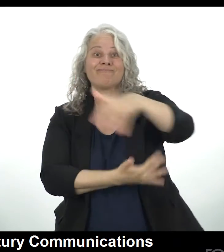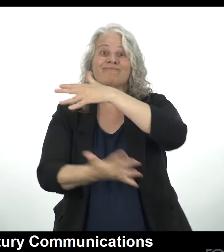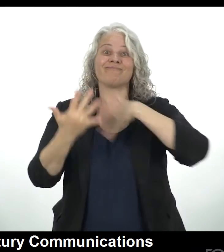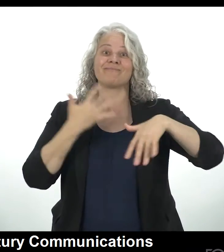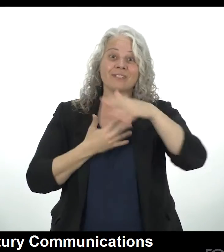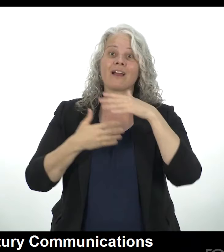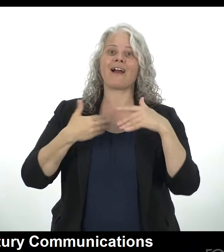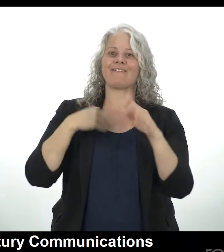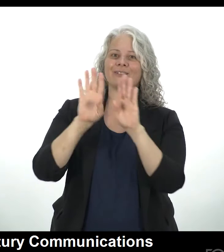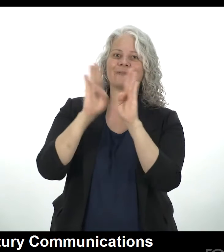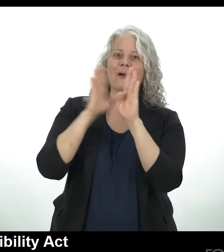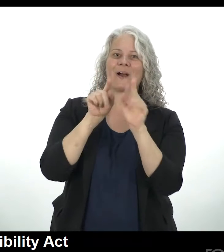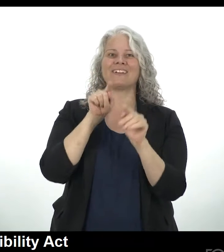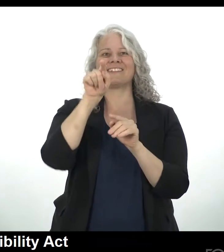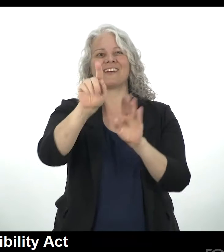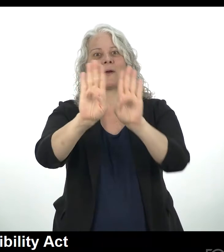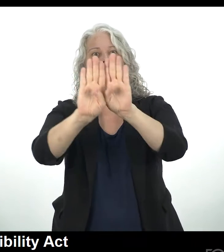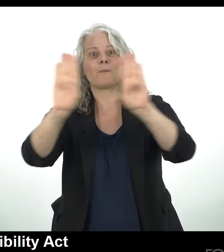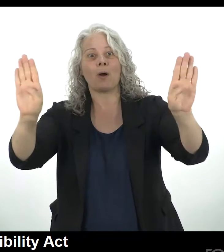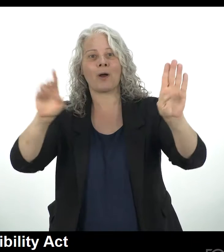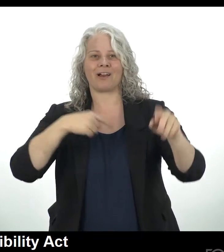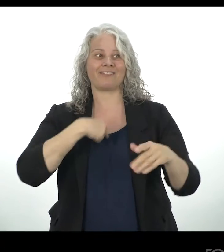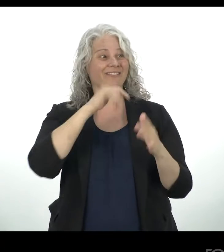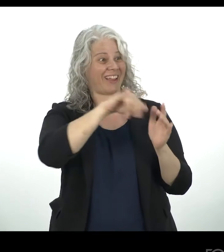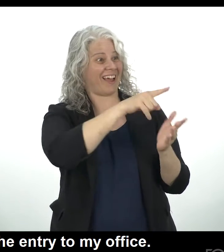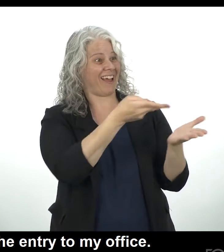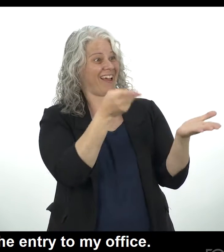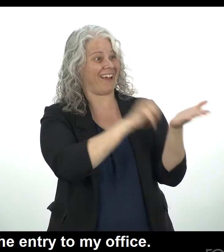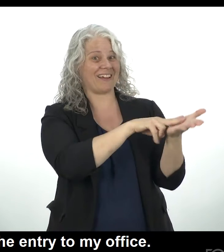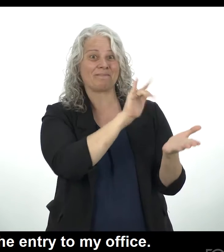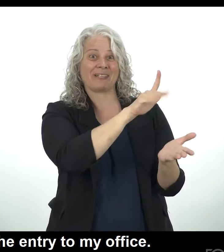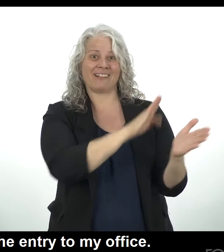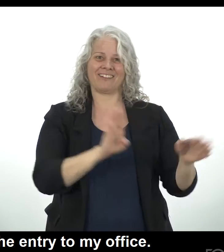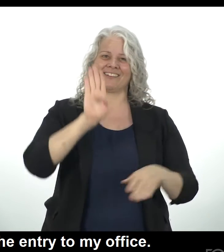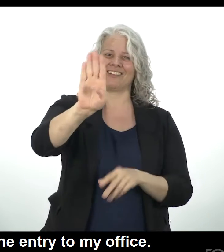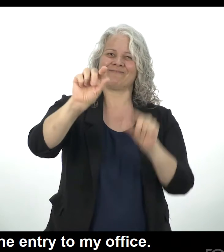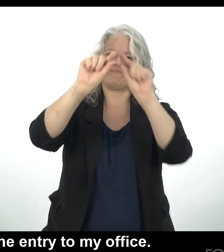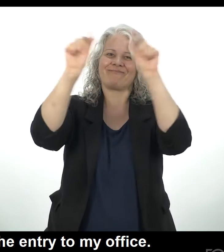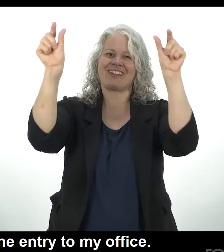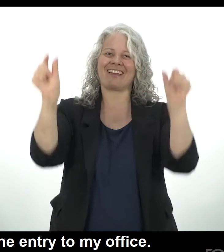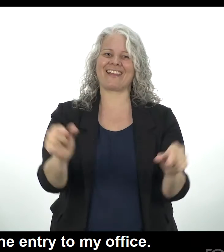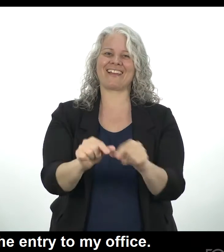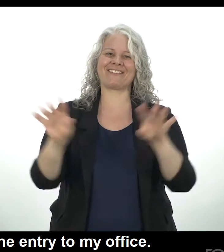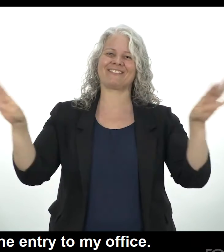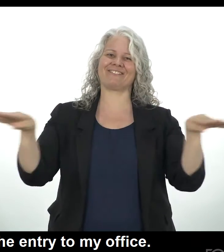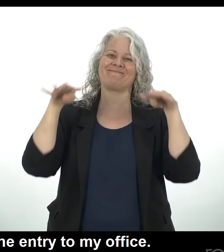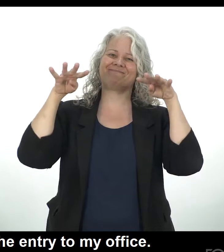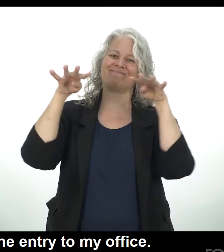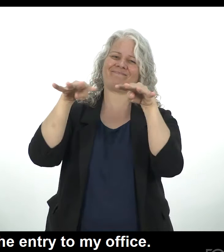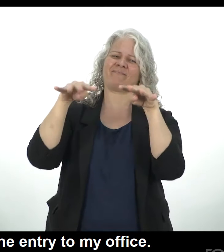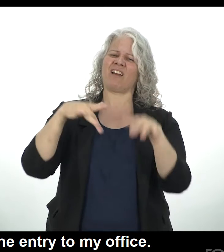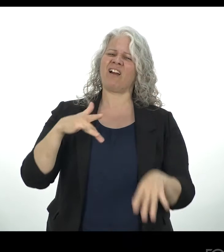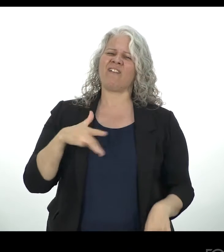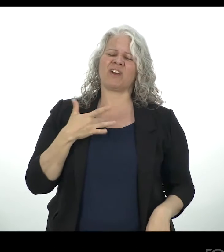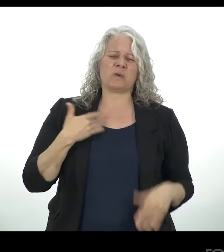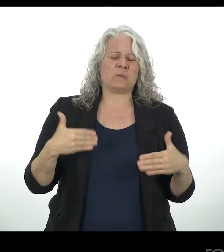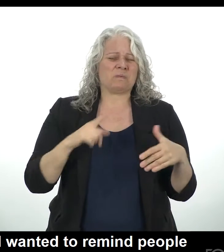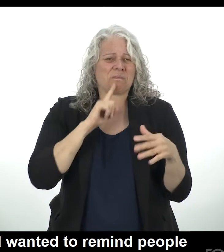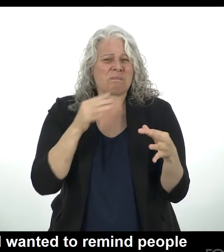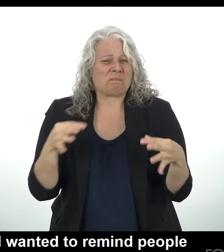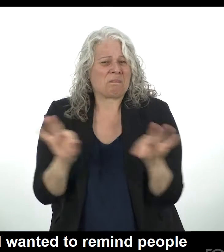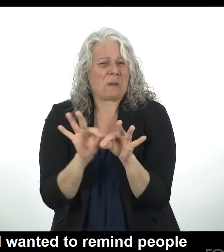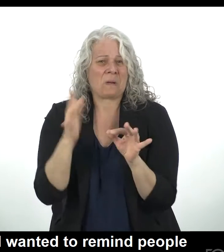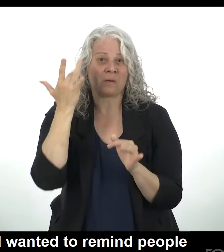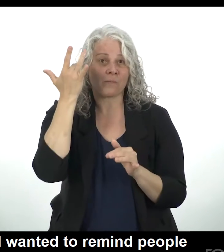of the 21st Century Communications and Video Accessibility Act was on the wall right outside the entry to my office.